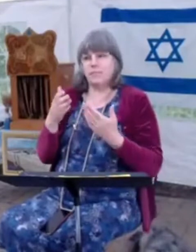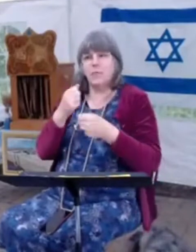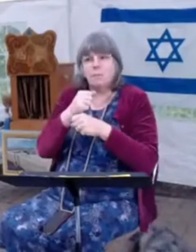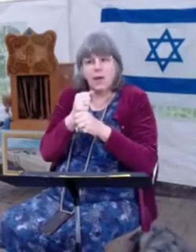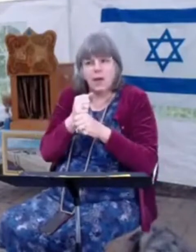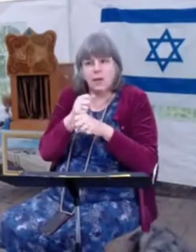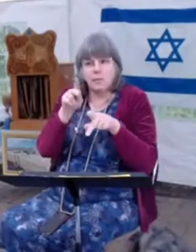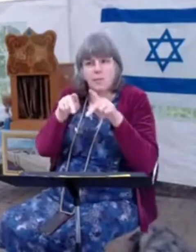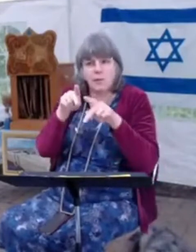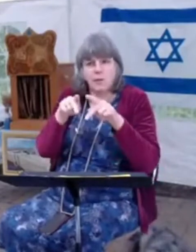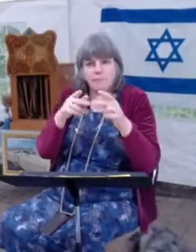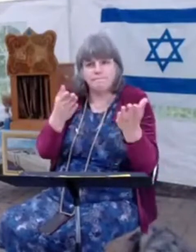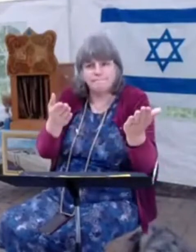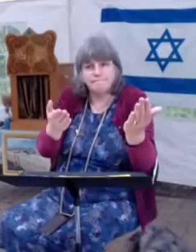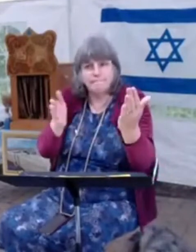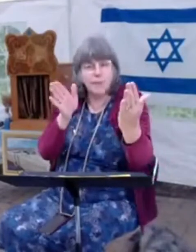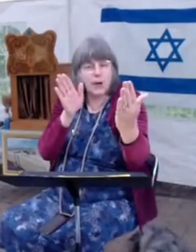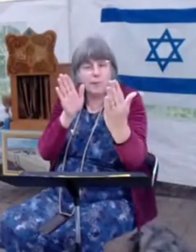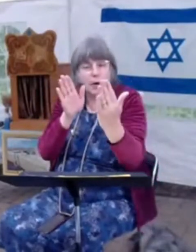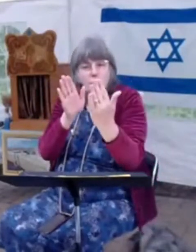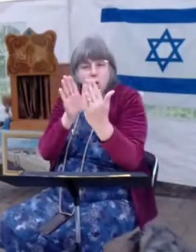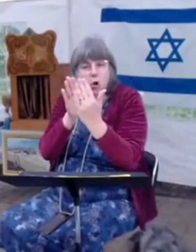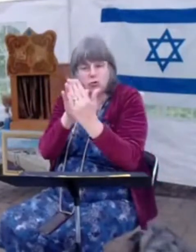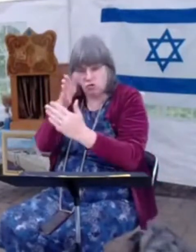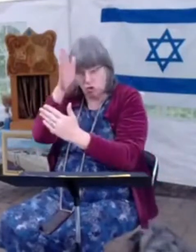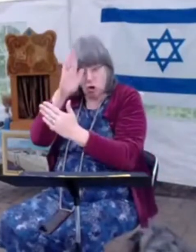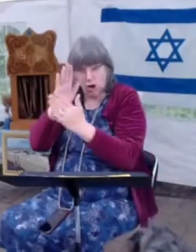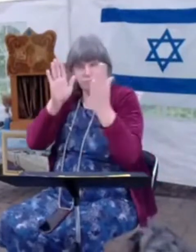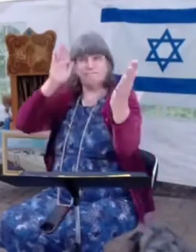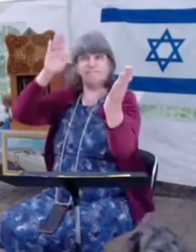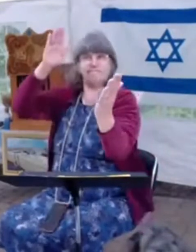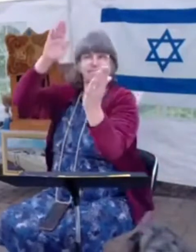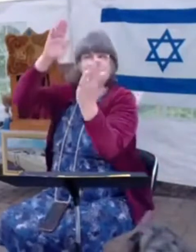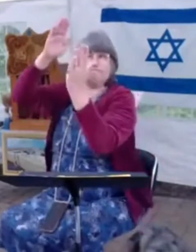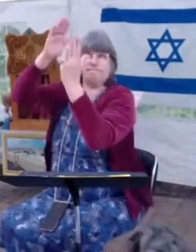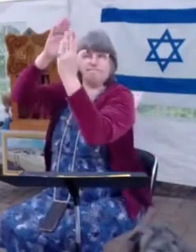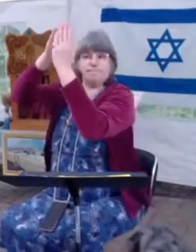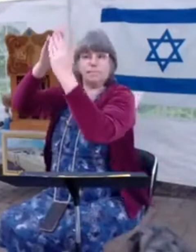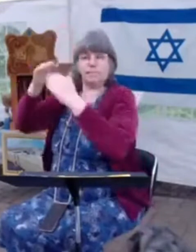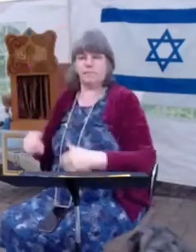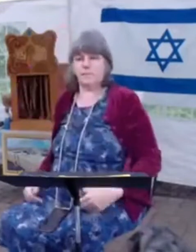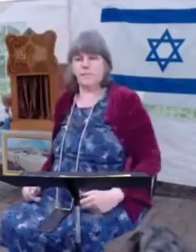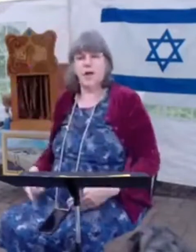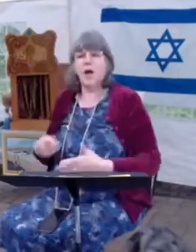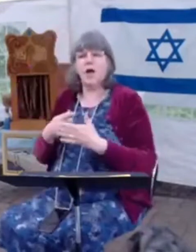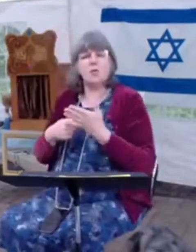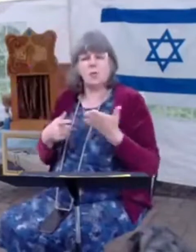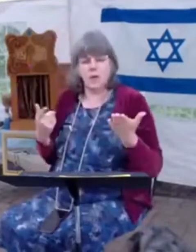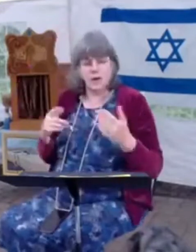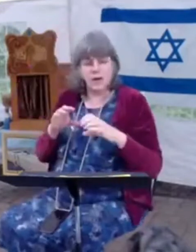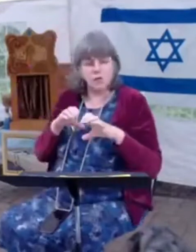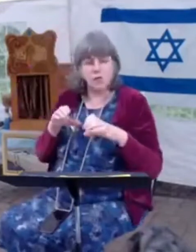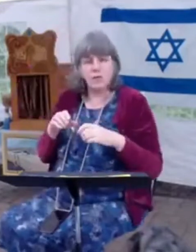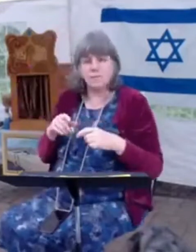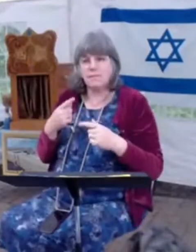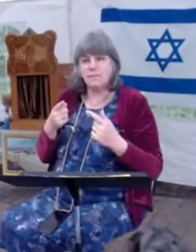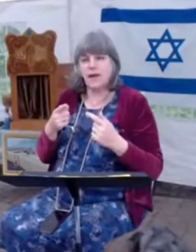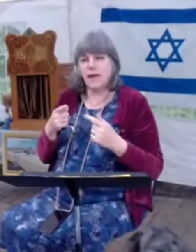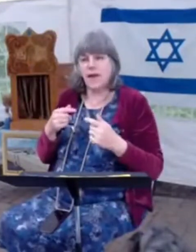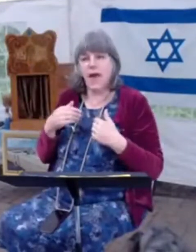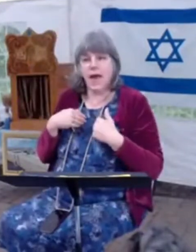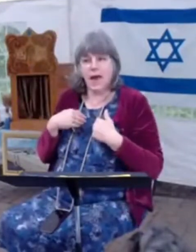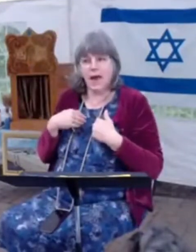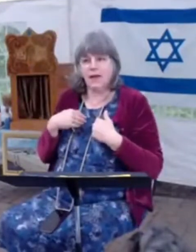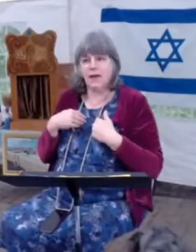him. The application was to do the Lamb commandment, to leave